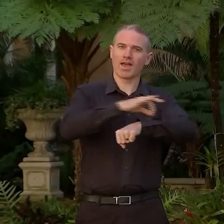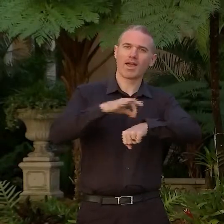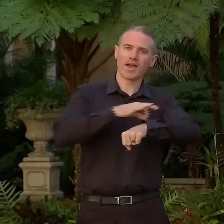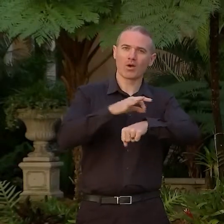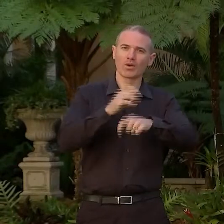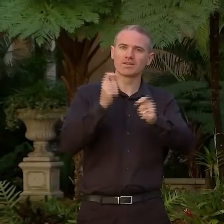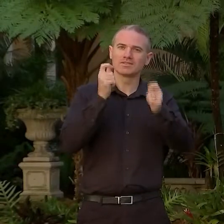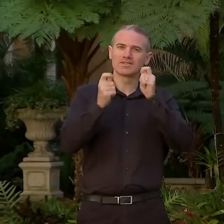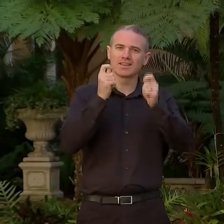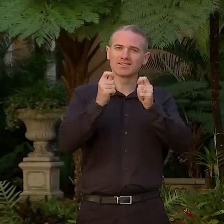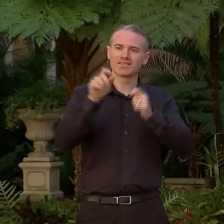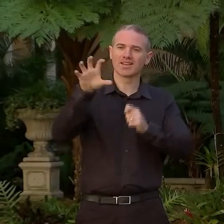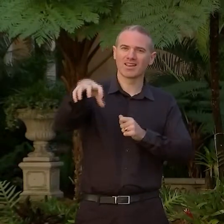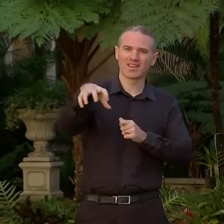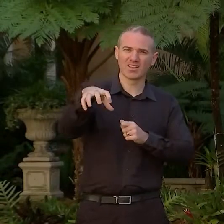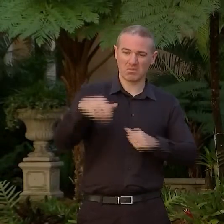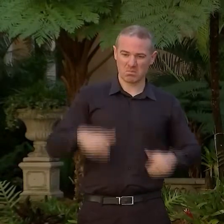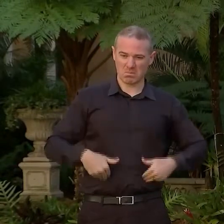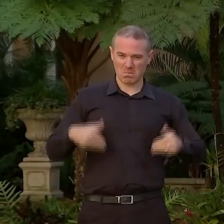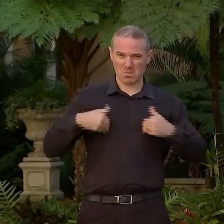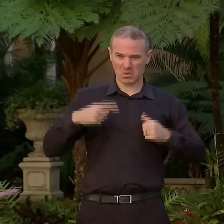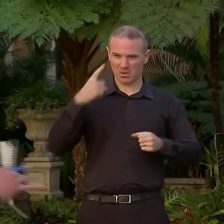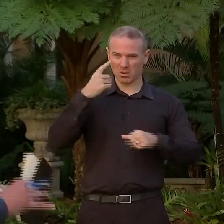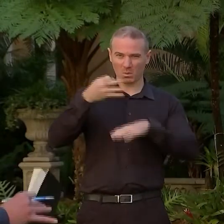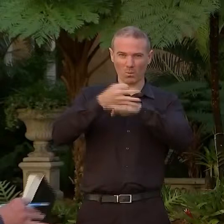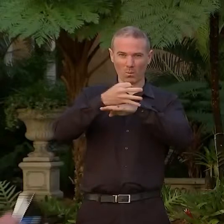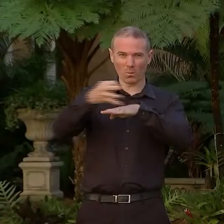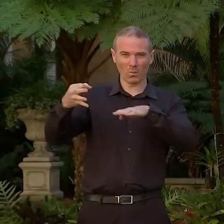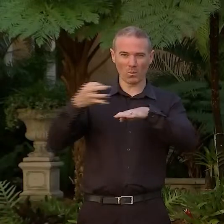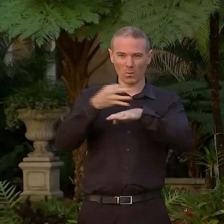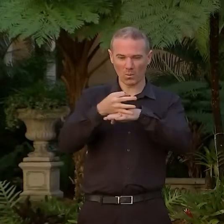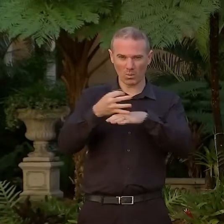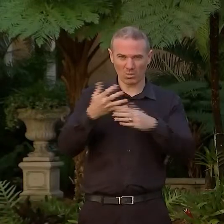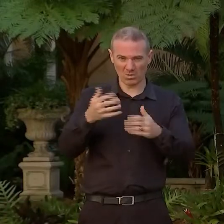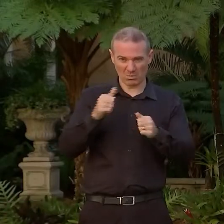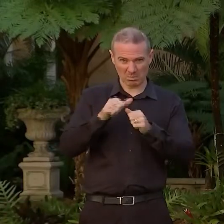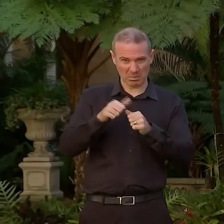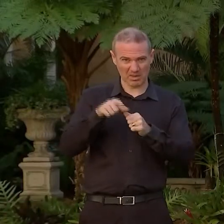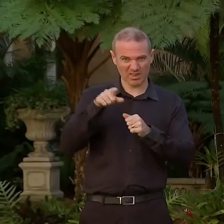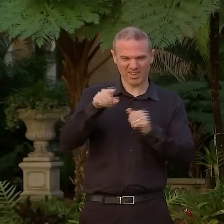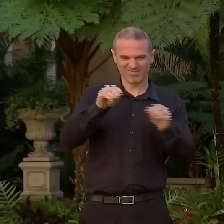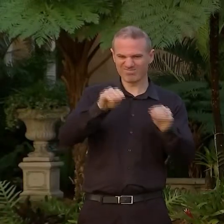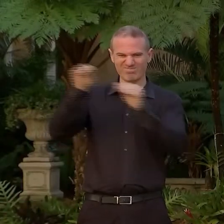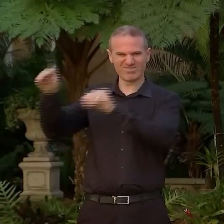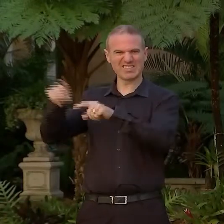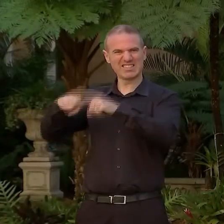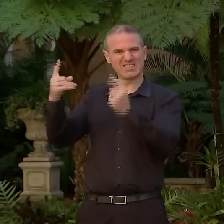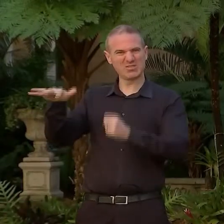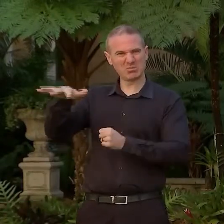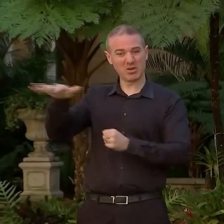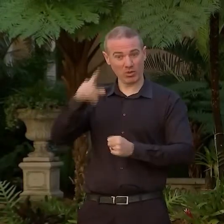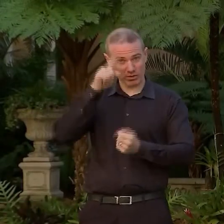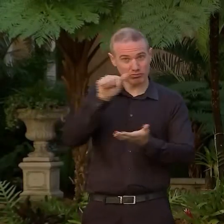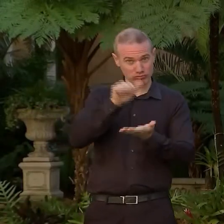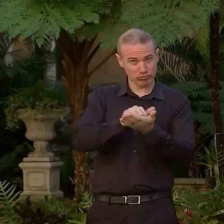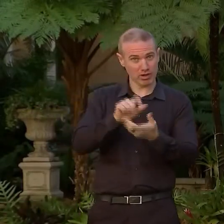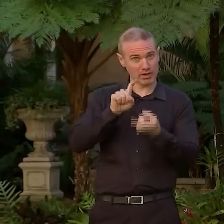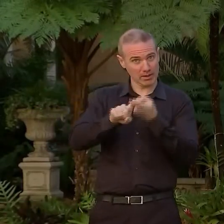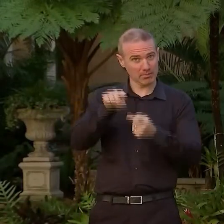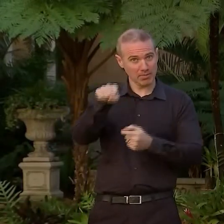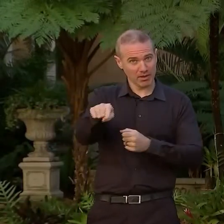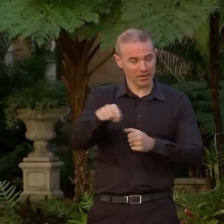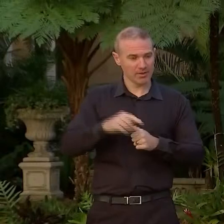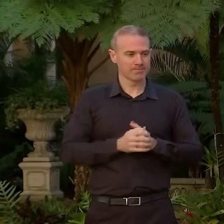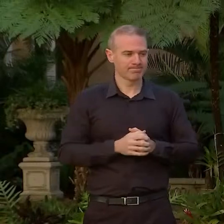the morning. Would it have been better to move that elsewhere, or is it the right place? Look, we